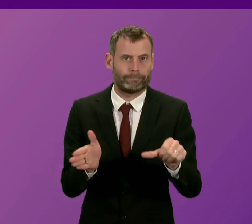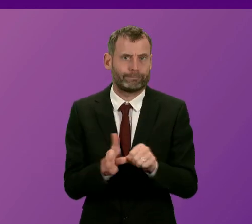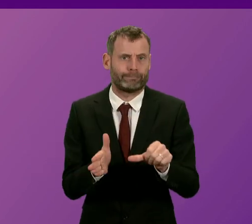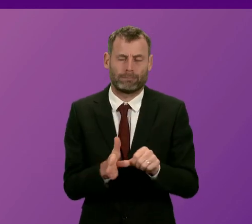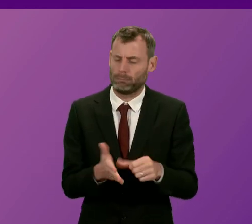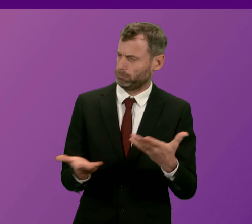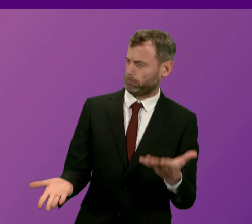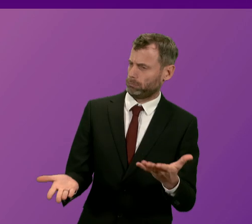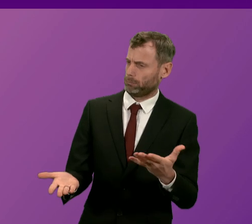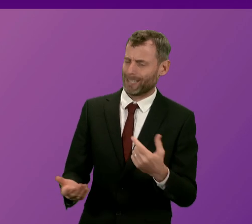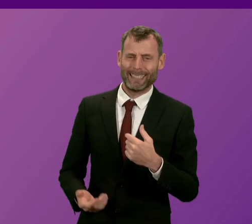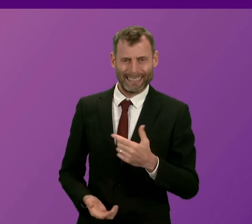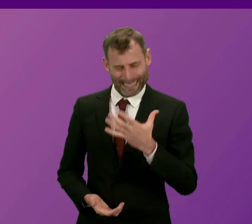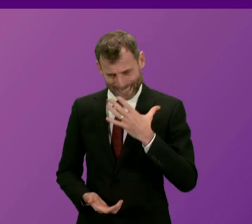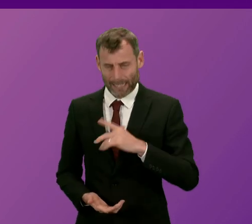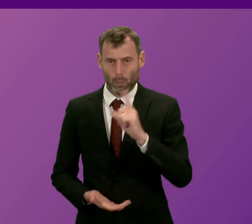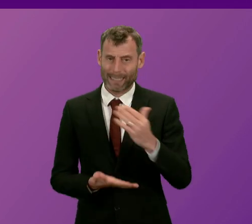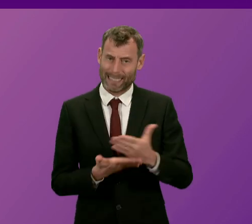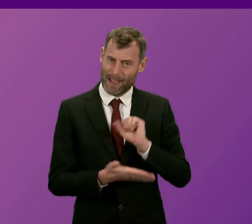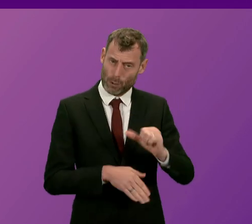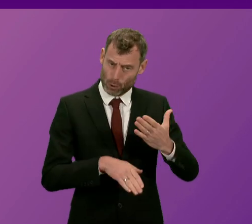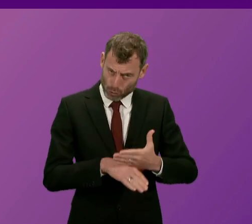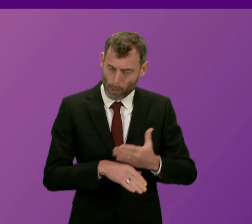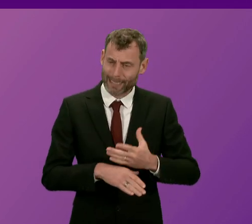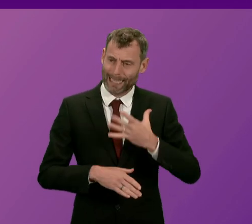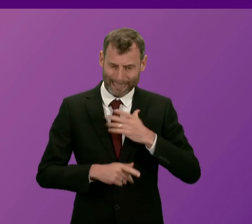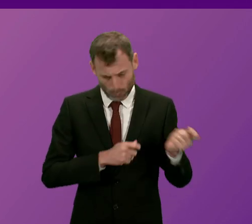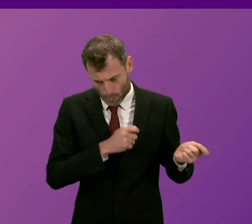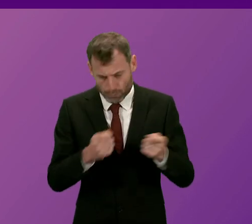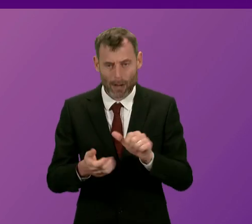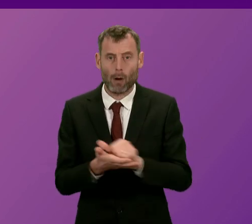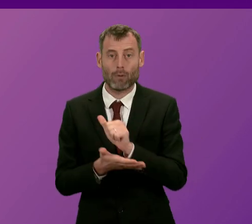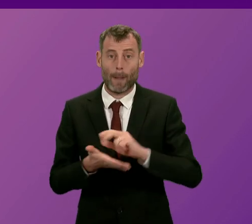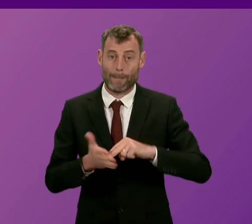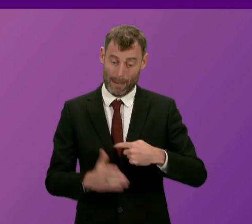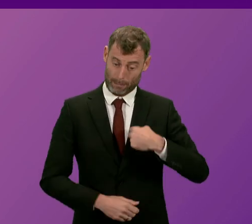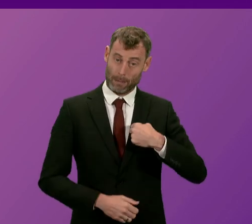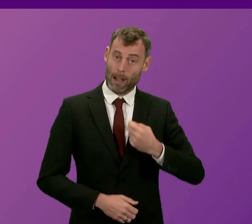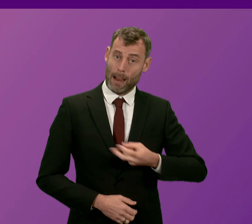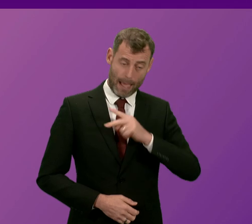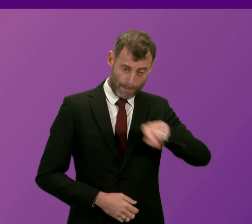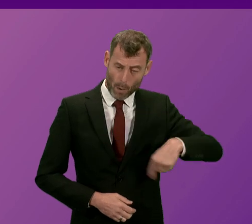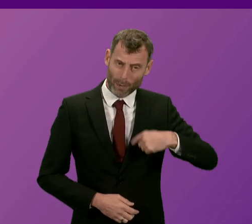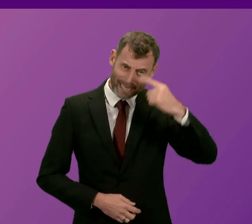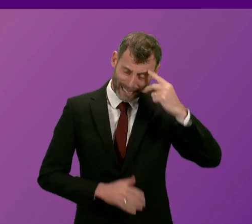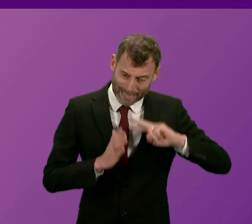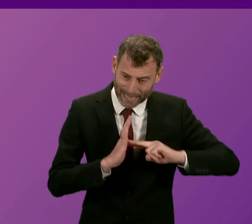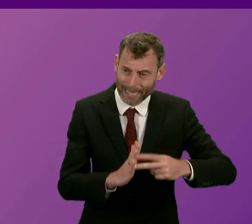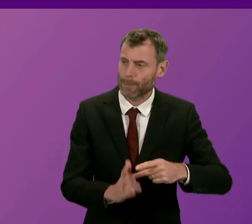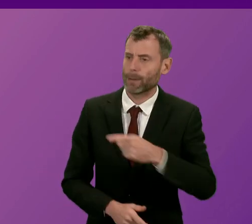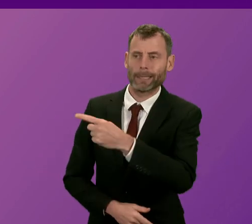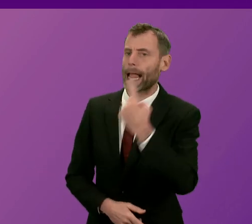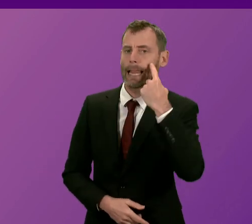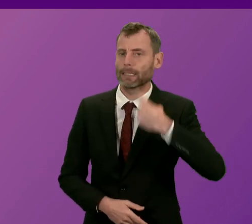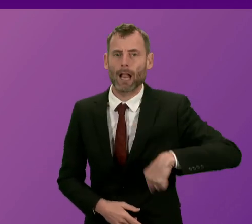Government to intervene in this, save the jobs and bring forward a proper plan. But once again the Government ignored the will of this Parliament. So can I ask the First